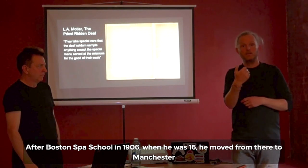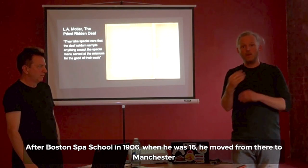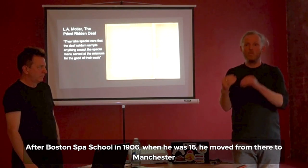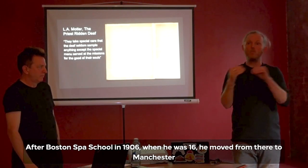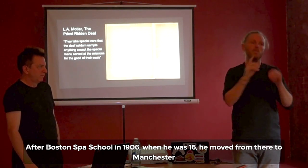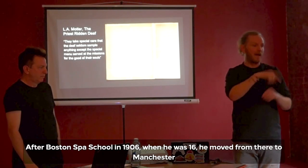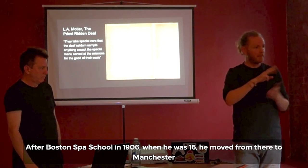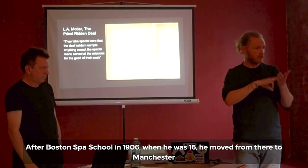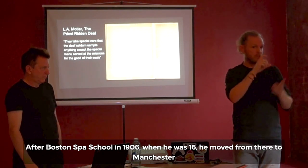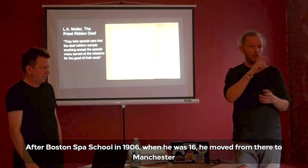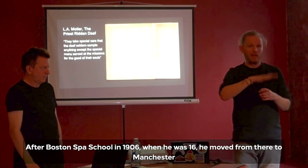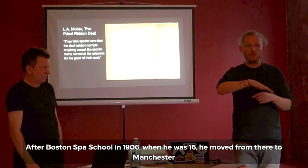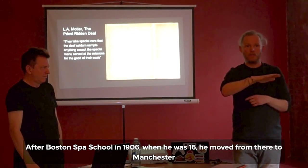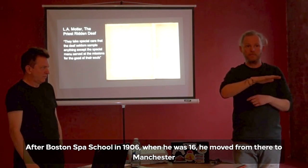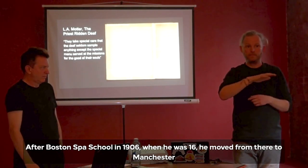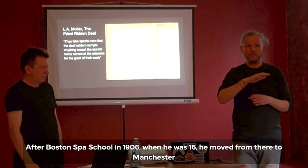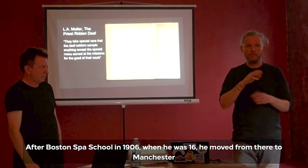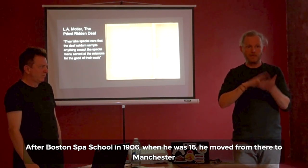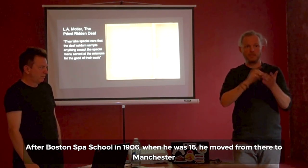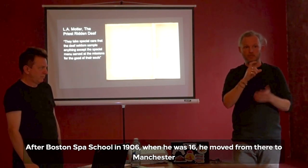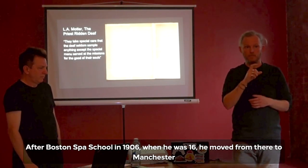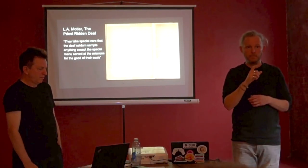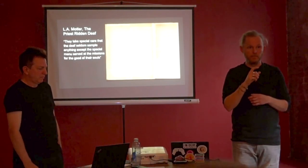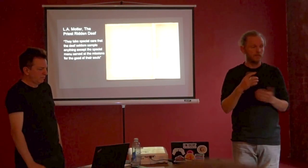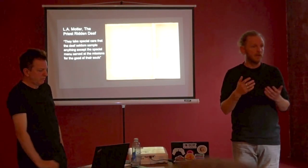He moved from there to Manchester.